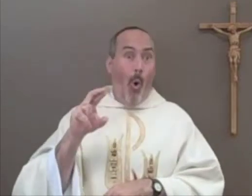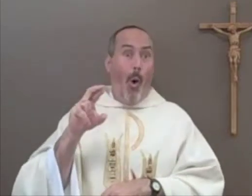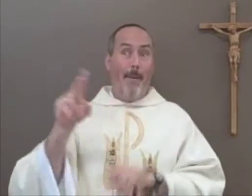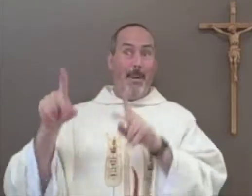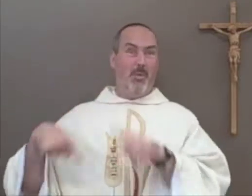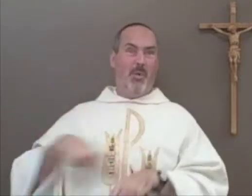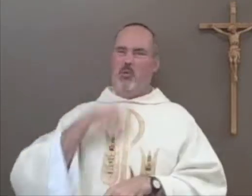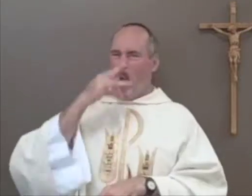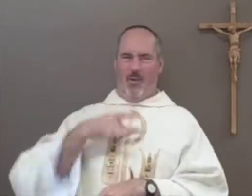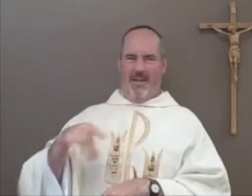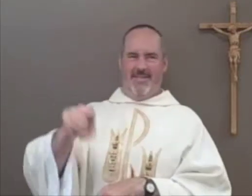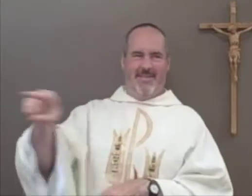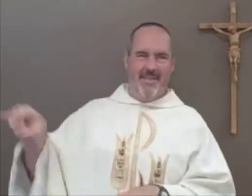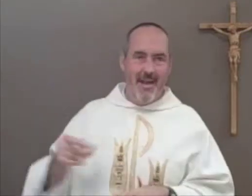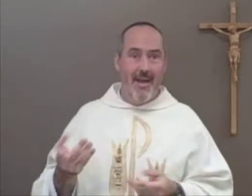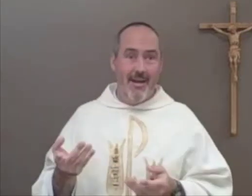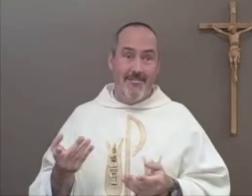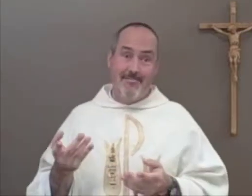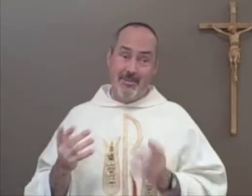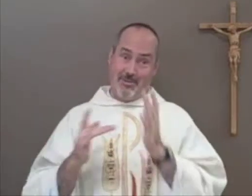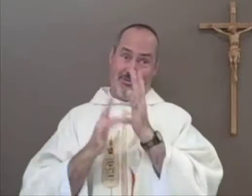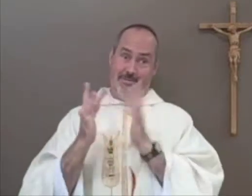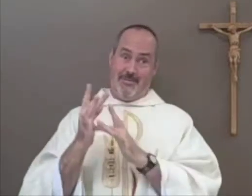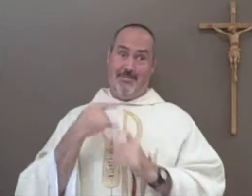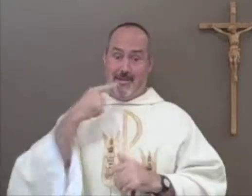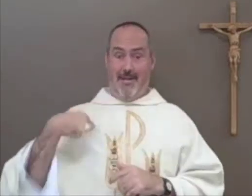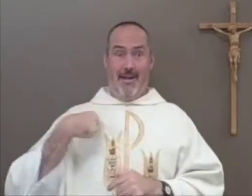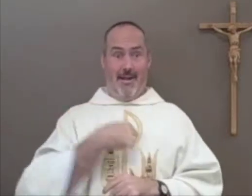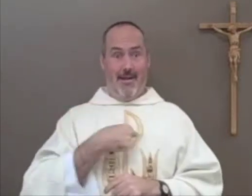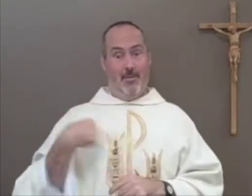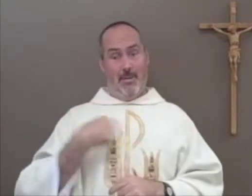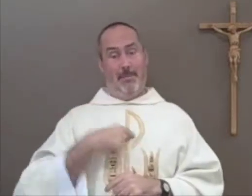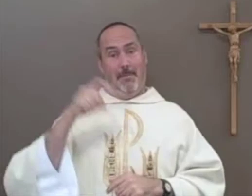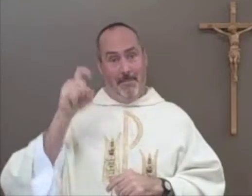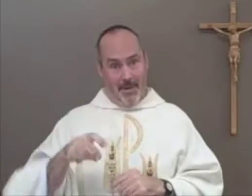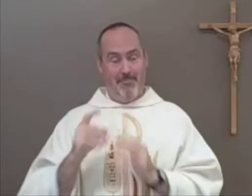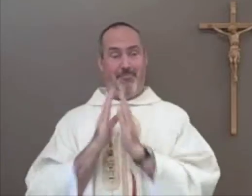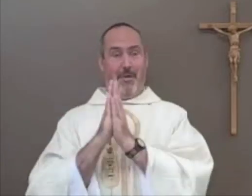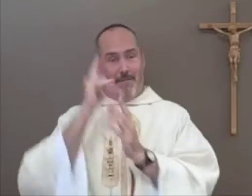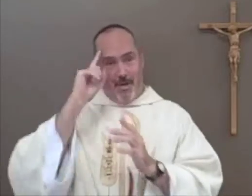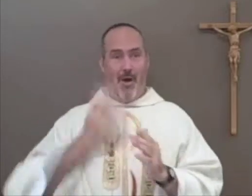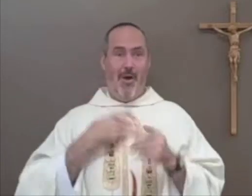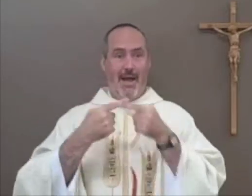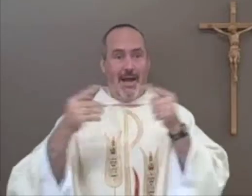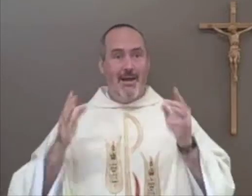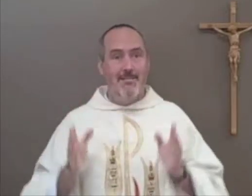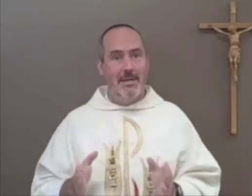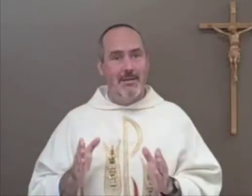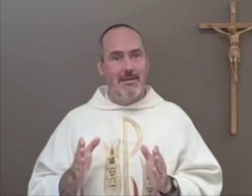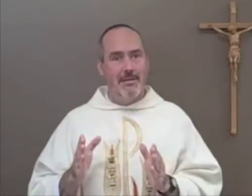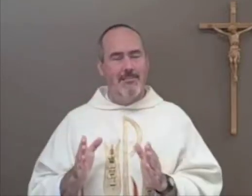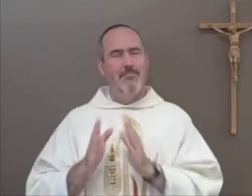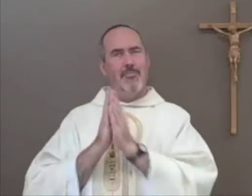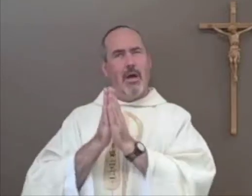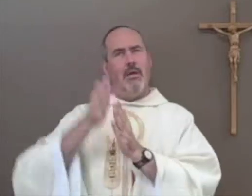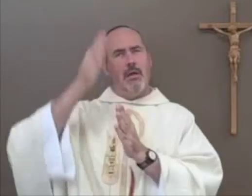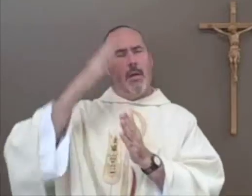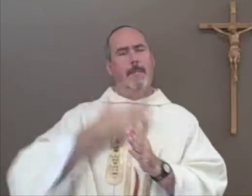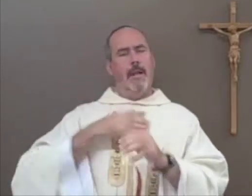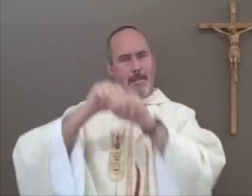us, or for people that we don't like. We need to pray for them and pray for our enemies, that God